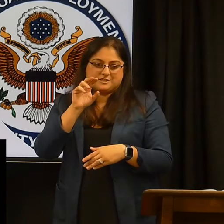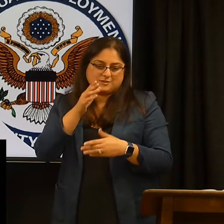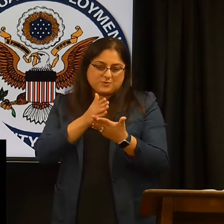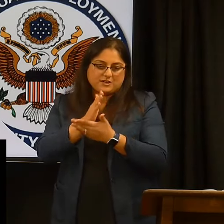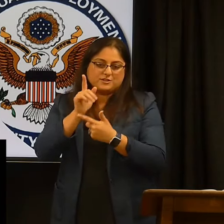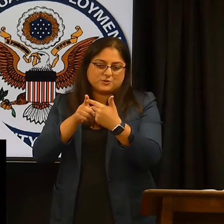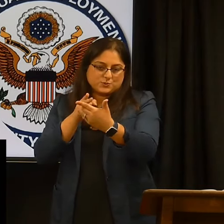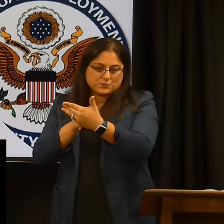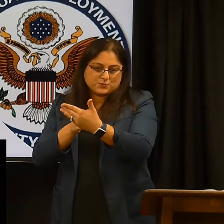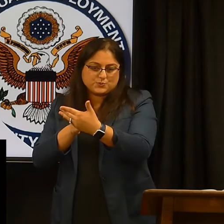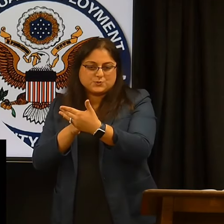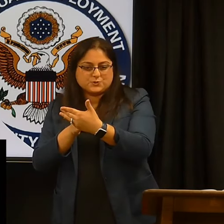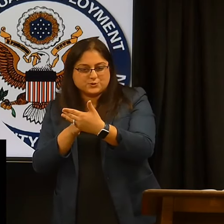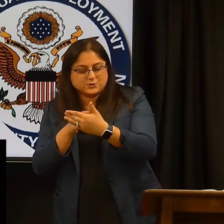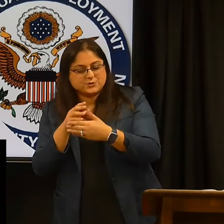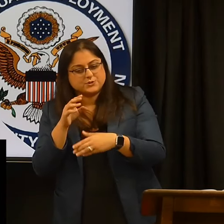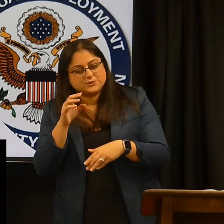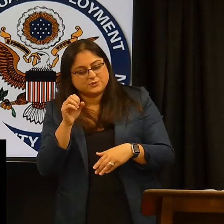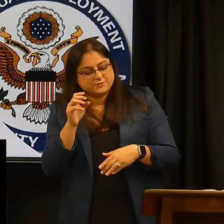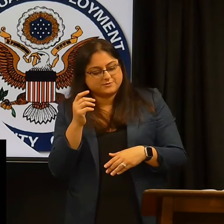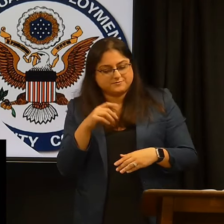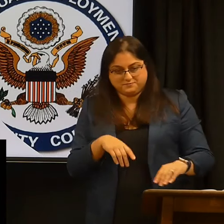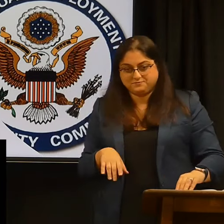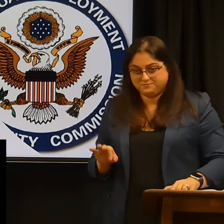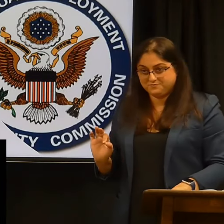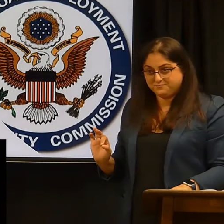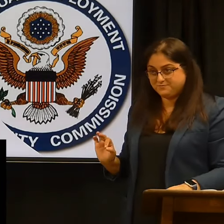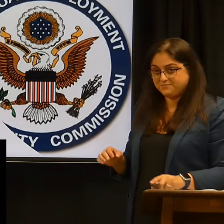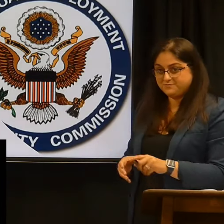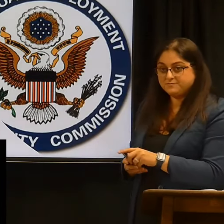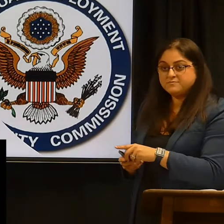go to lawsuit, but you do have a right to sue.